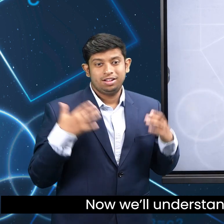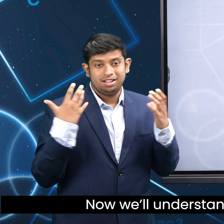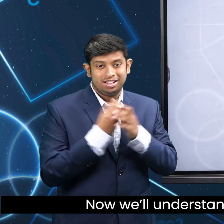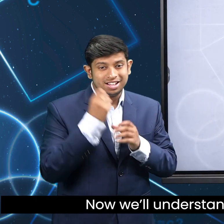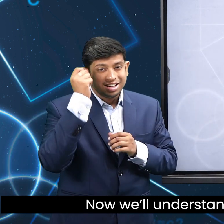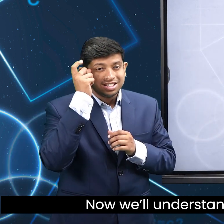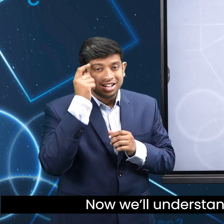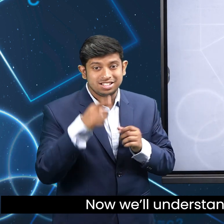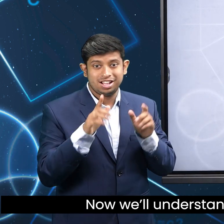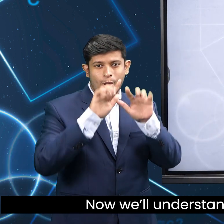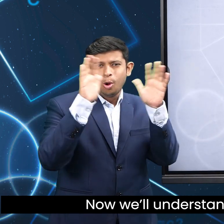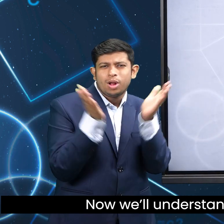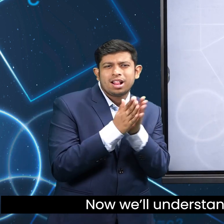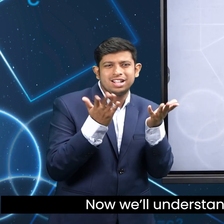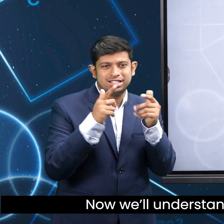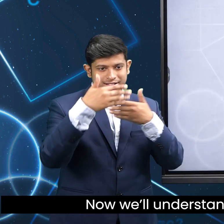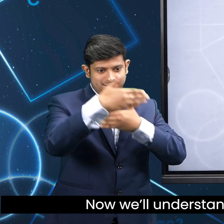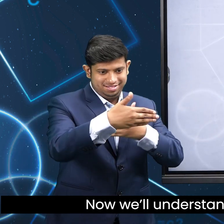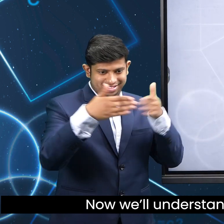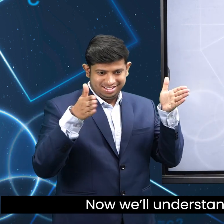Now, we will understand the total surface area of a cuboid.